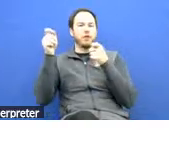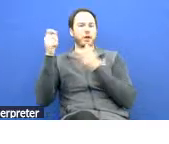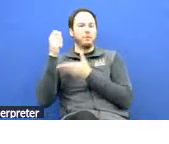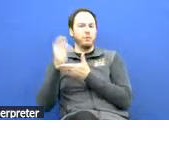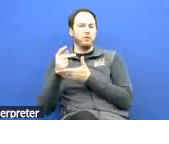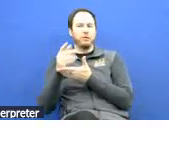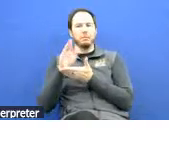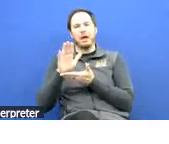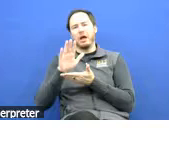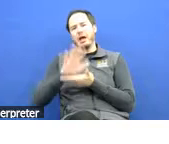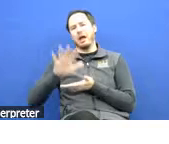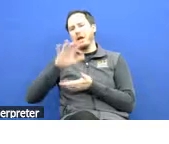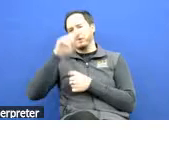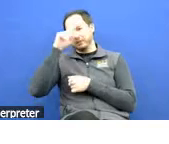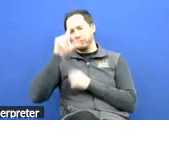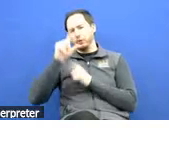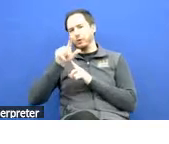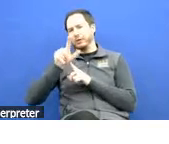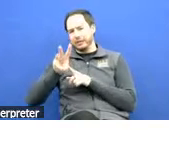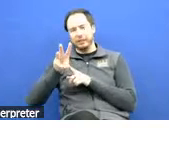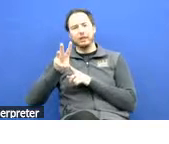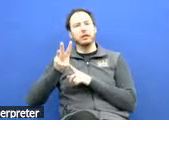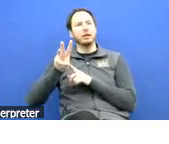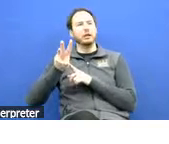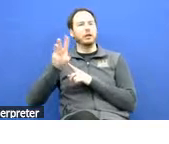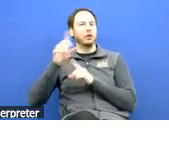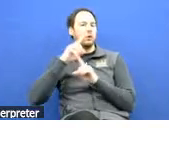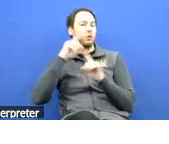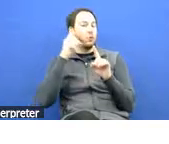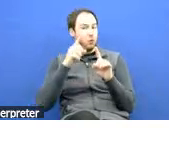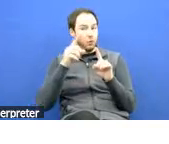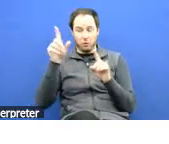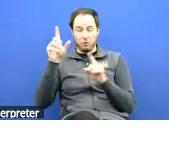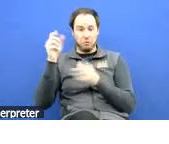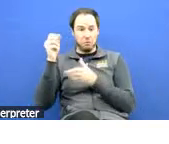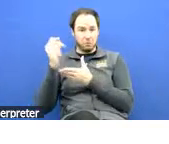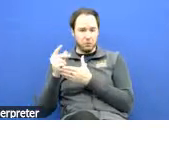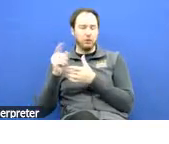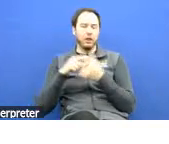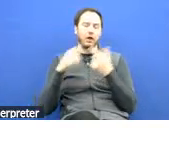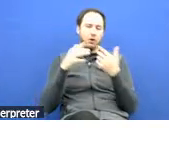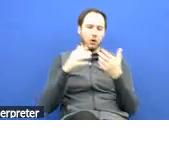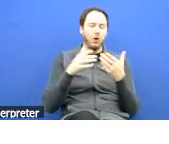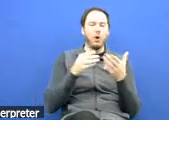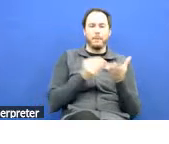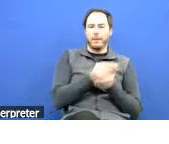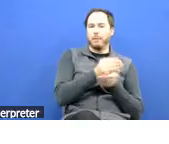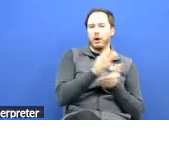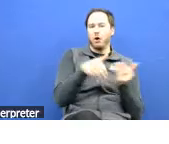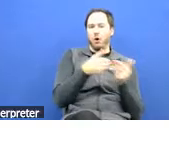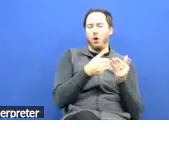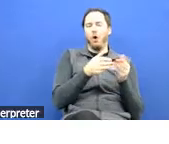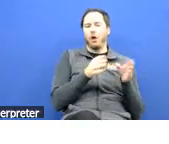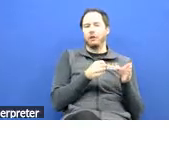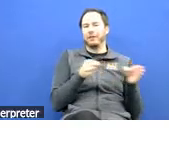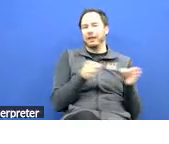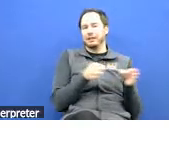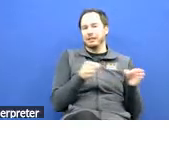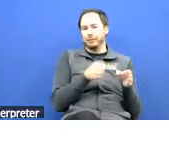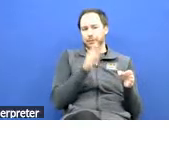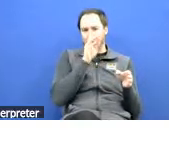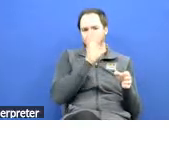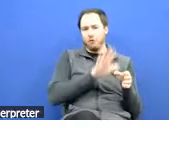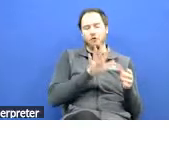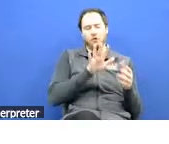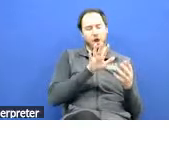26. And with that schedule, the goal there would be to secure and wrap up all of those easements in the second half of